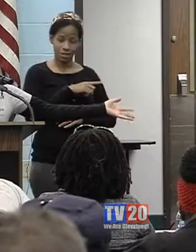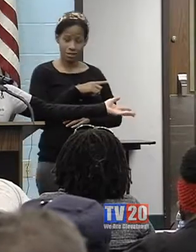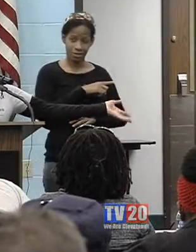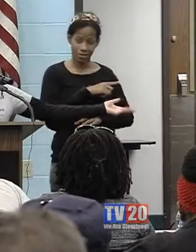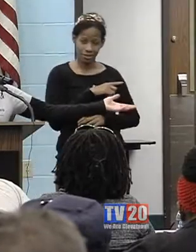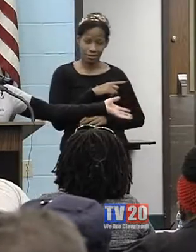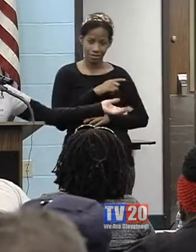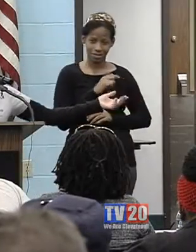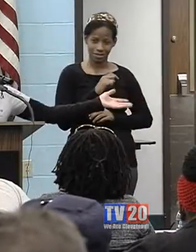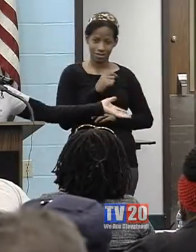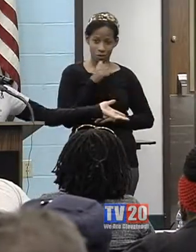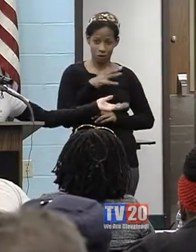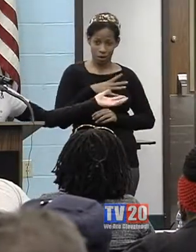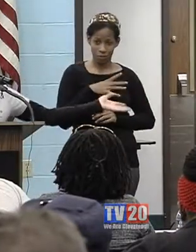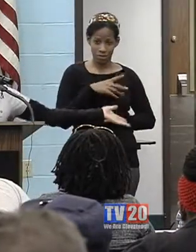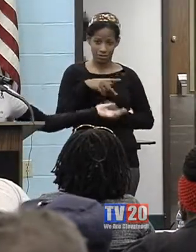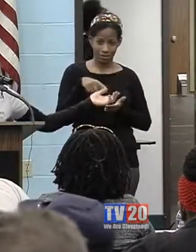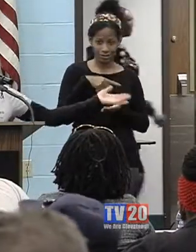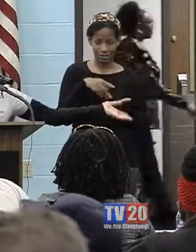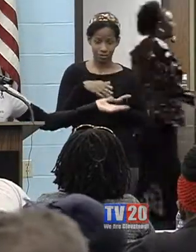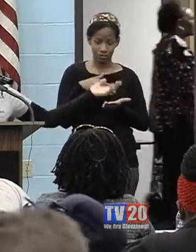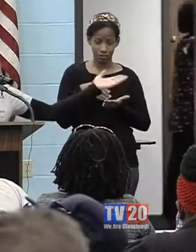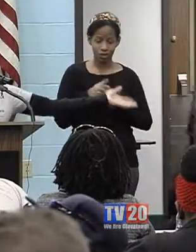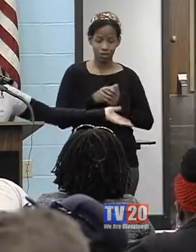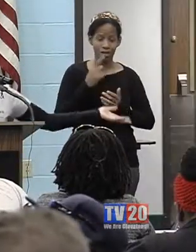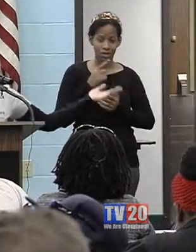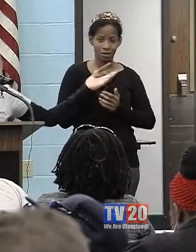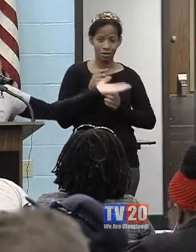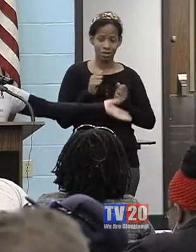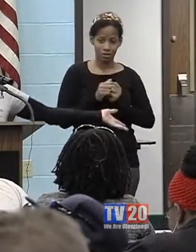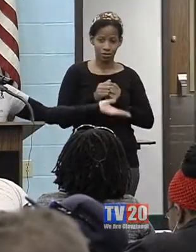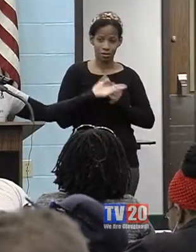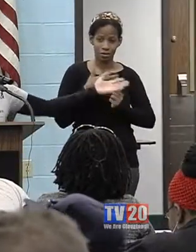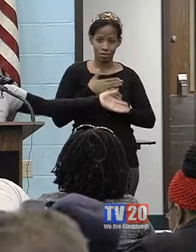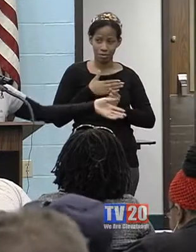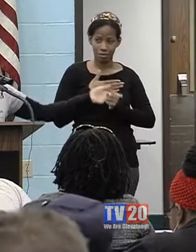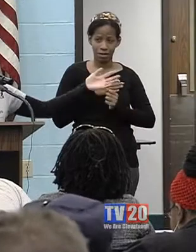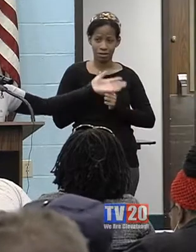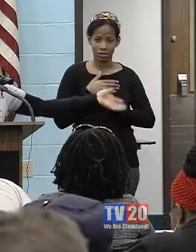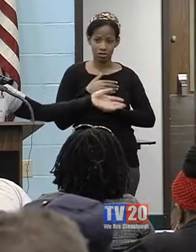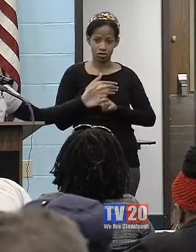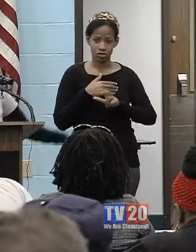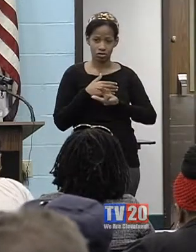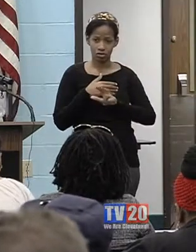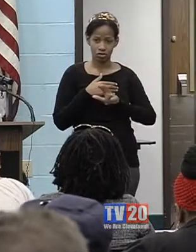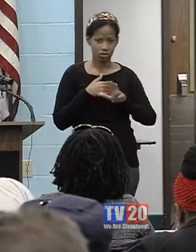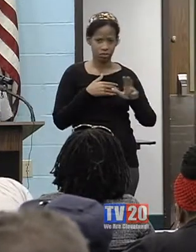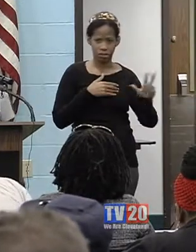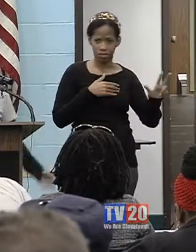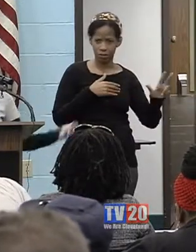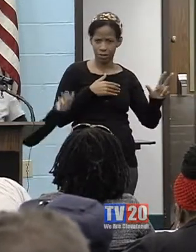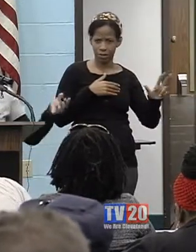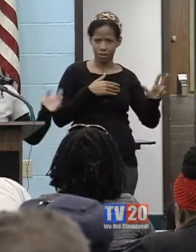line dancers, the steppers over here, they're to my 3 o'clock. Or no.